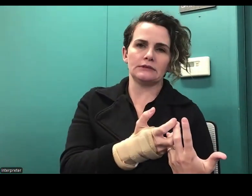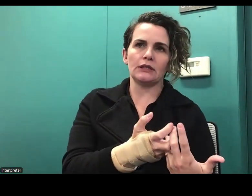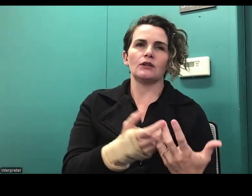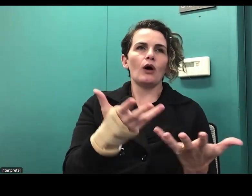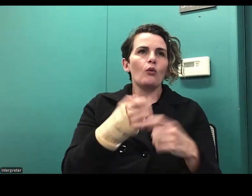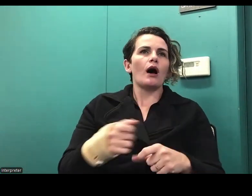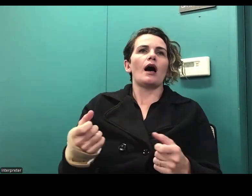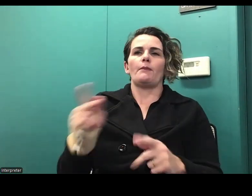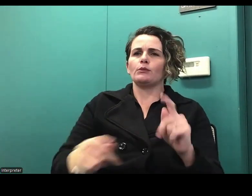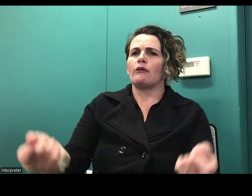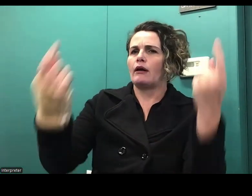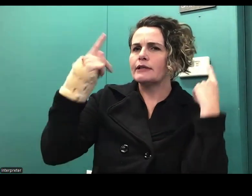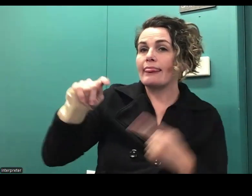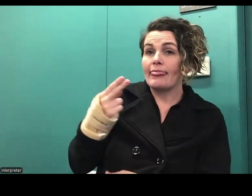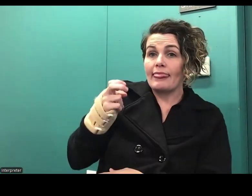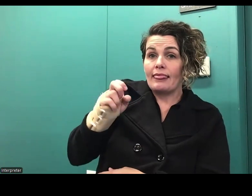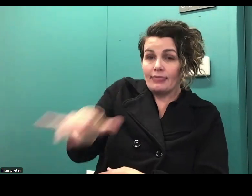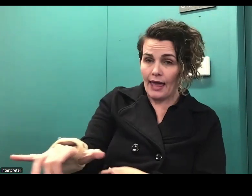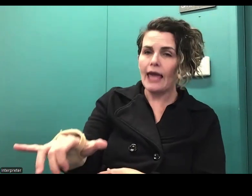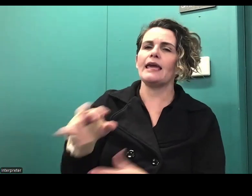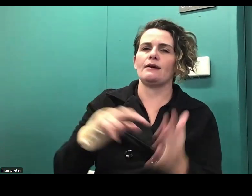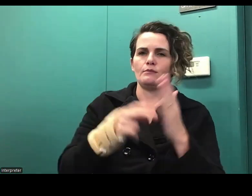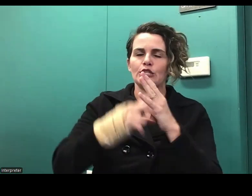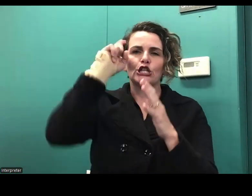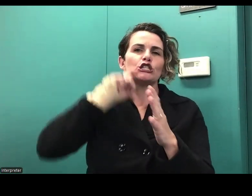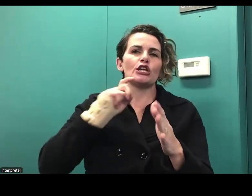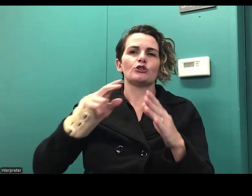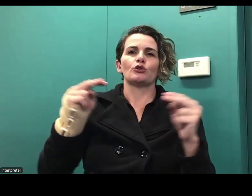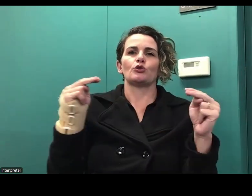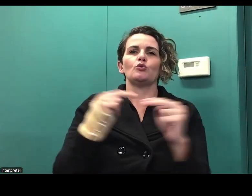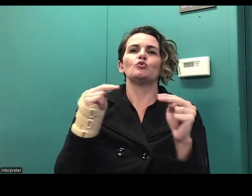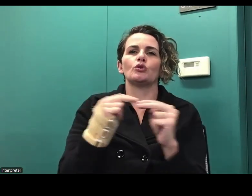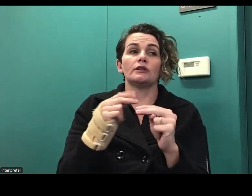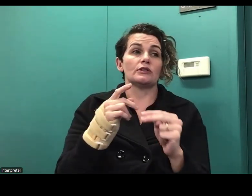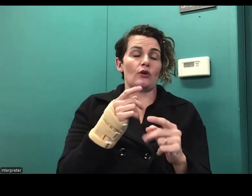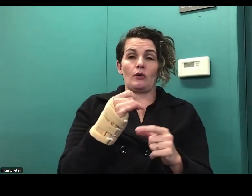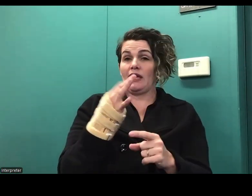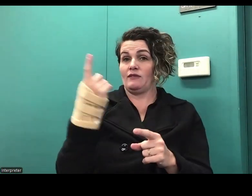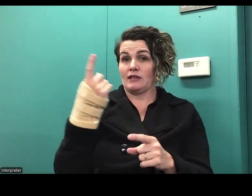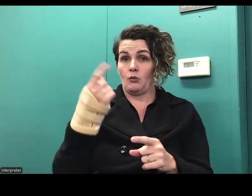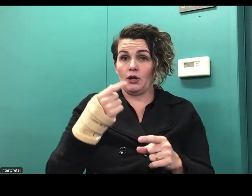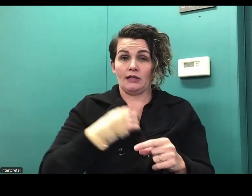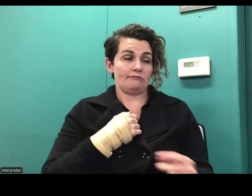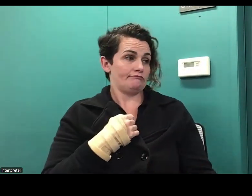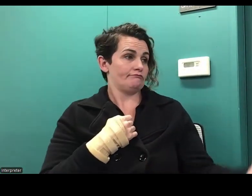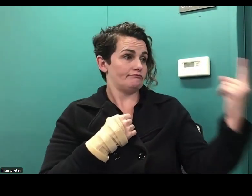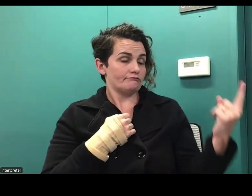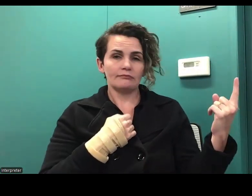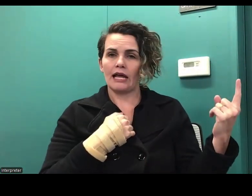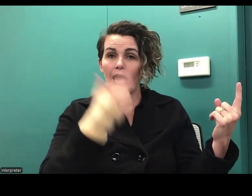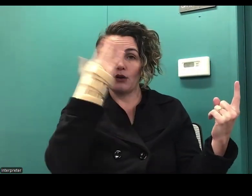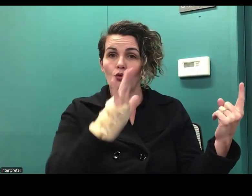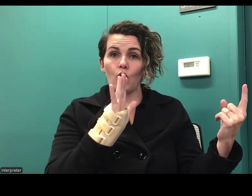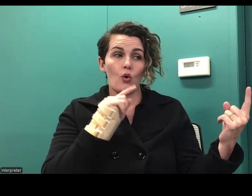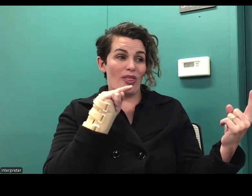neutral. And if I don't know a person's identity, regardless, if a person like me walks into a room, I'm not